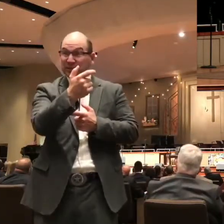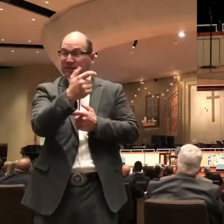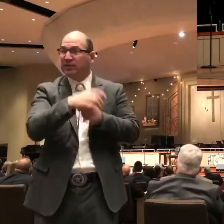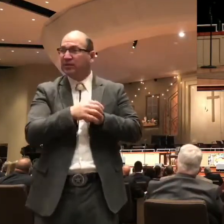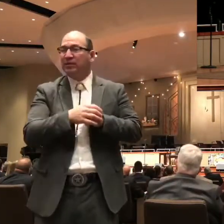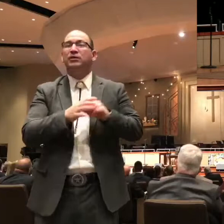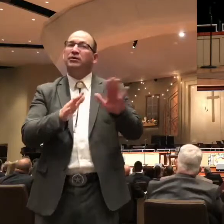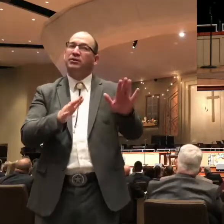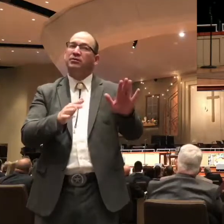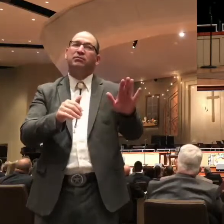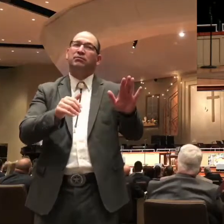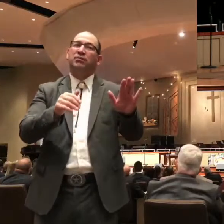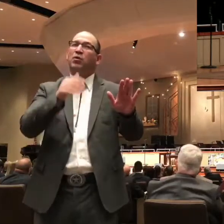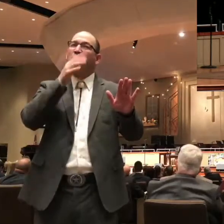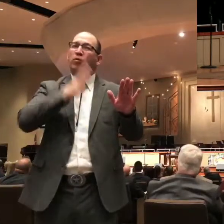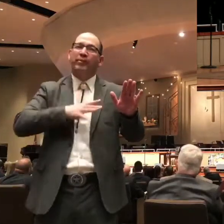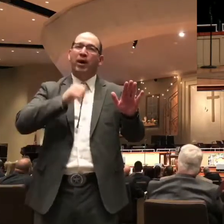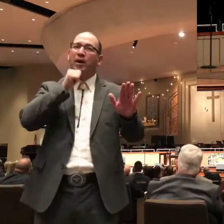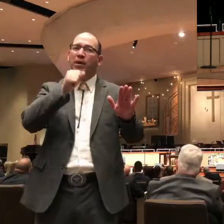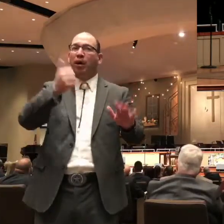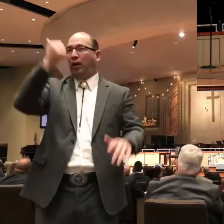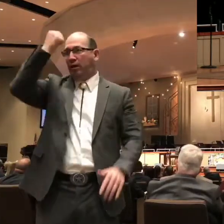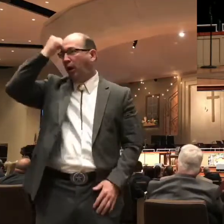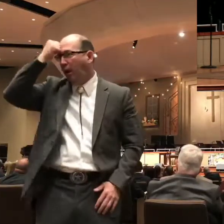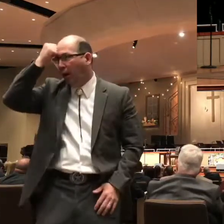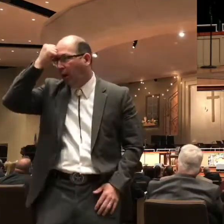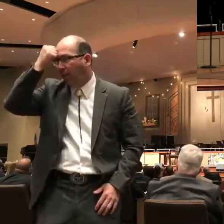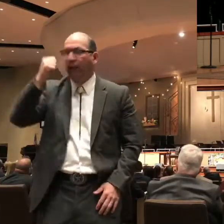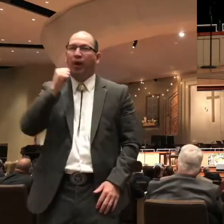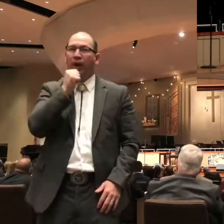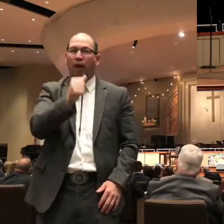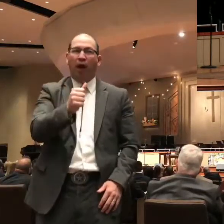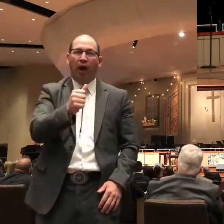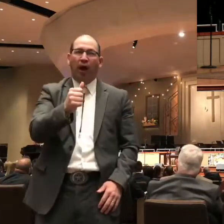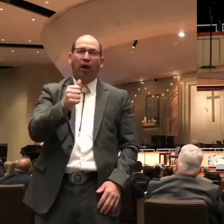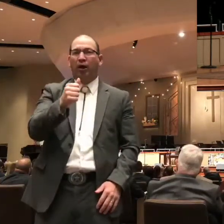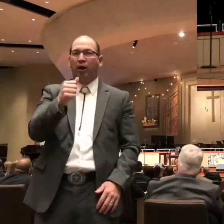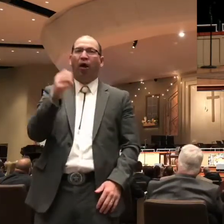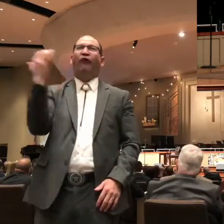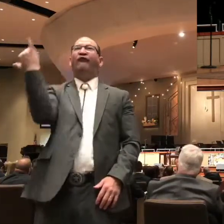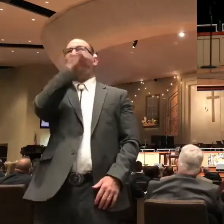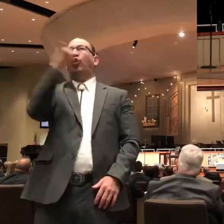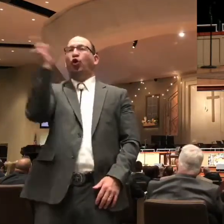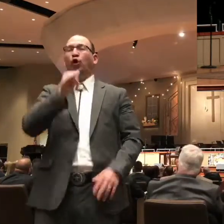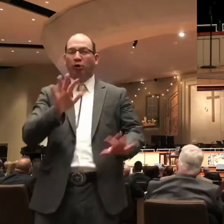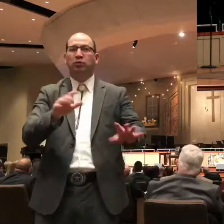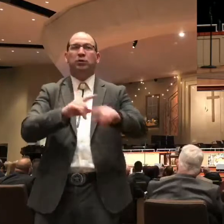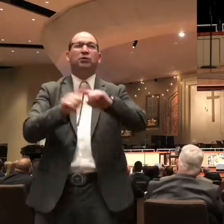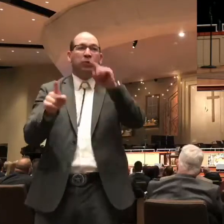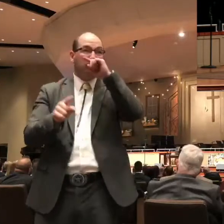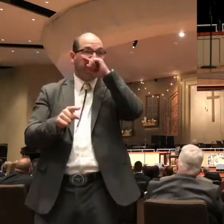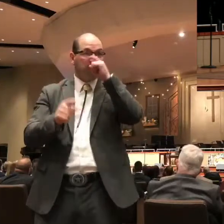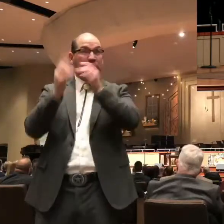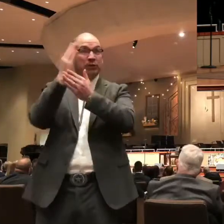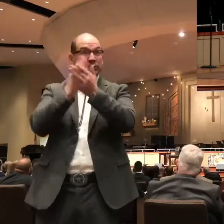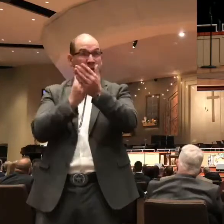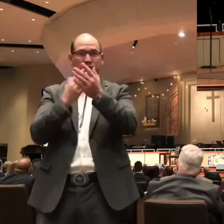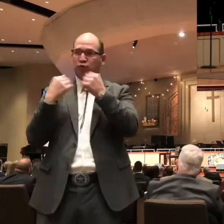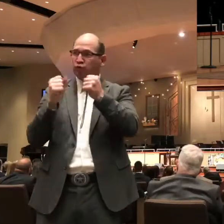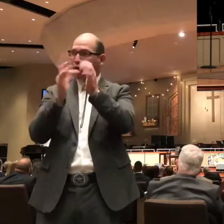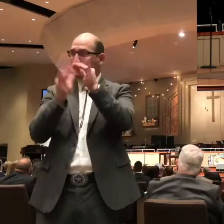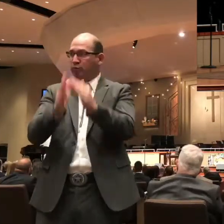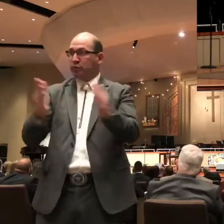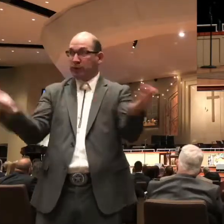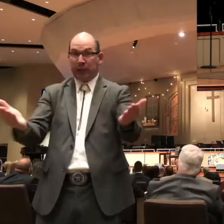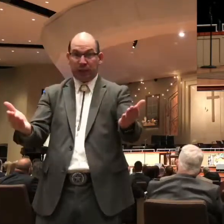that women are inferior intellectually, nor are they inferior spiritually. In fact, in our church tonight, some of the strongest Christians I'm